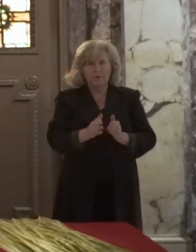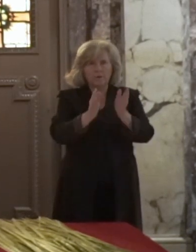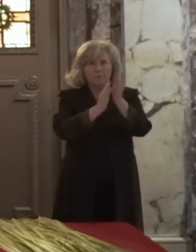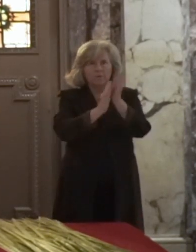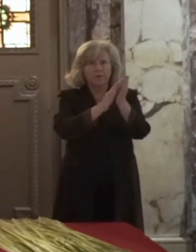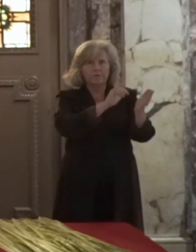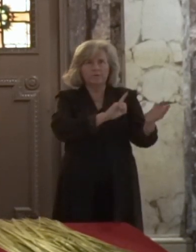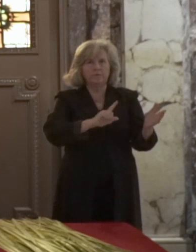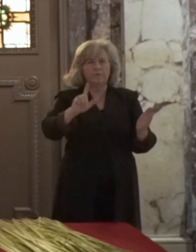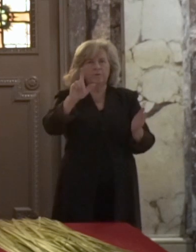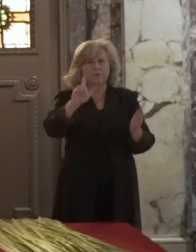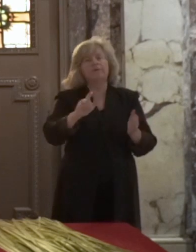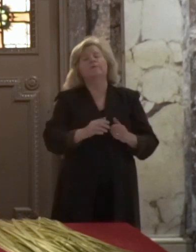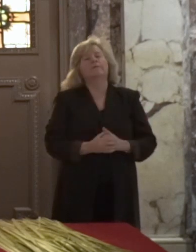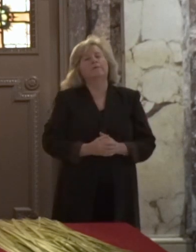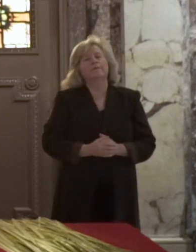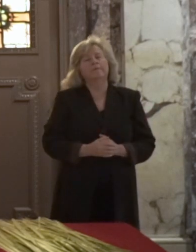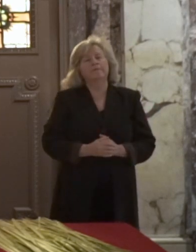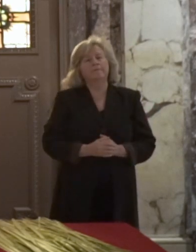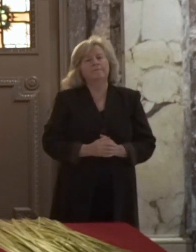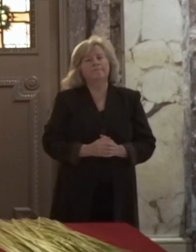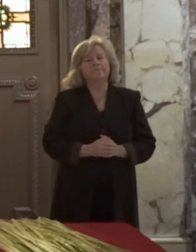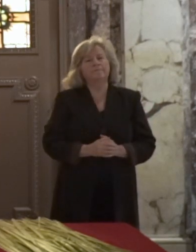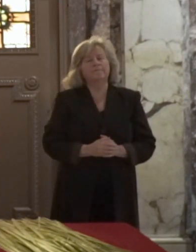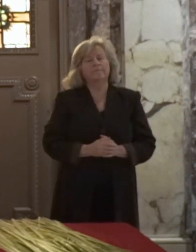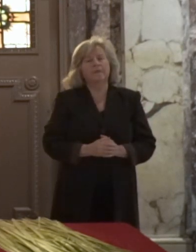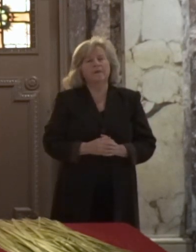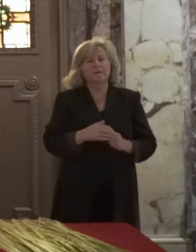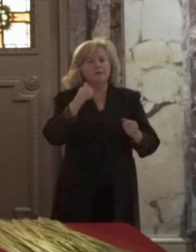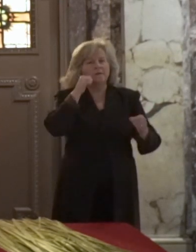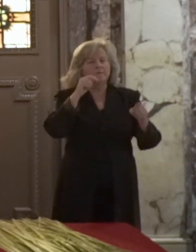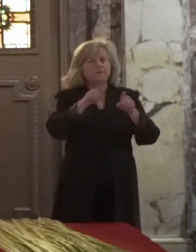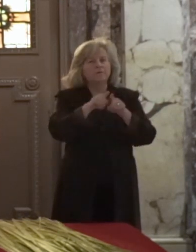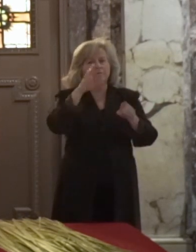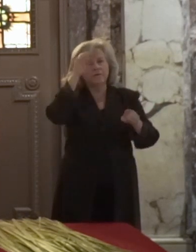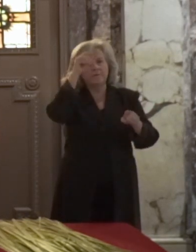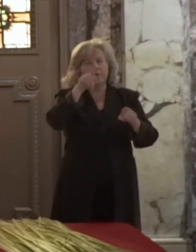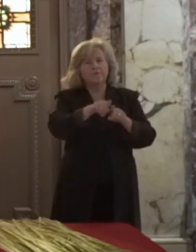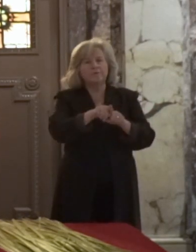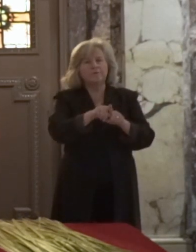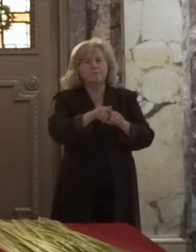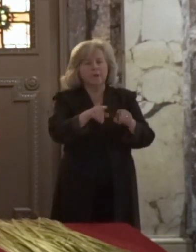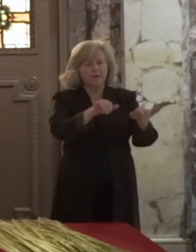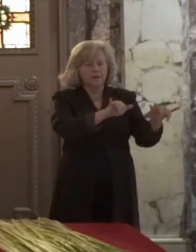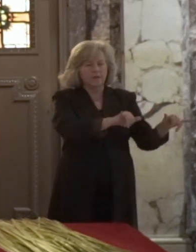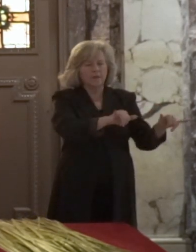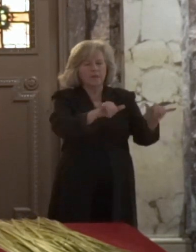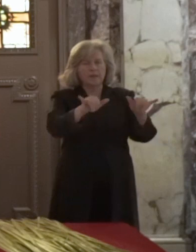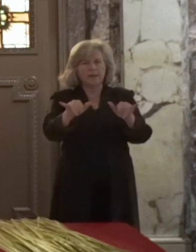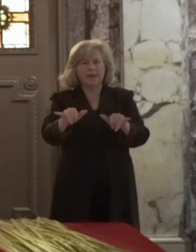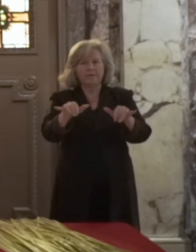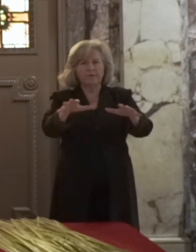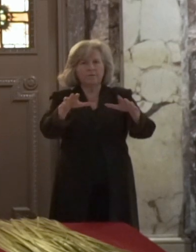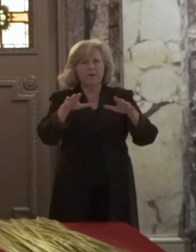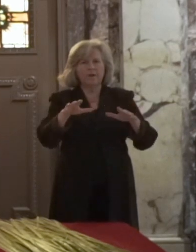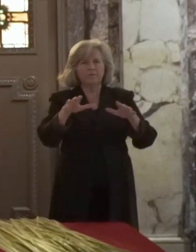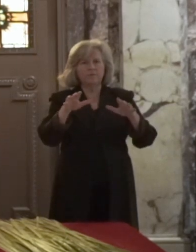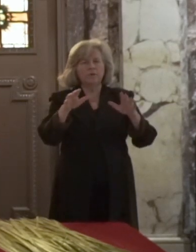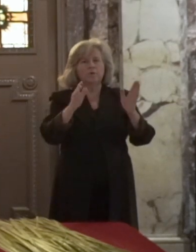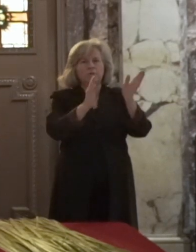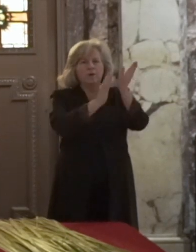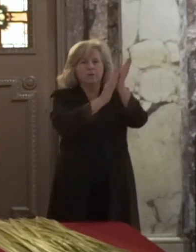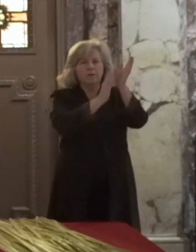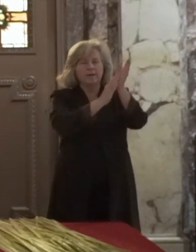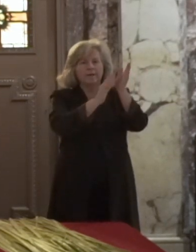you, Lord Jesus Christ. My dear sisters and brothers, like the crowds who acclaimed Jesus in